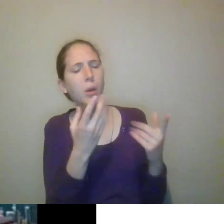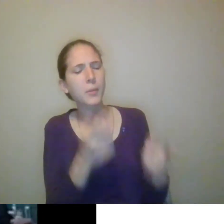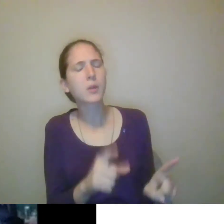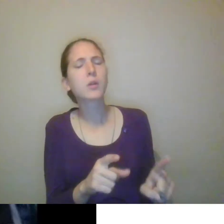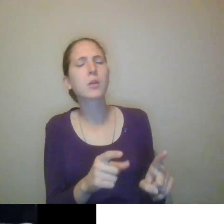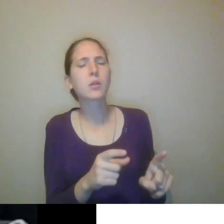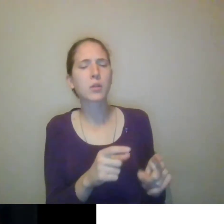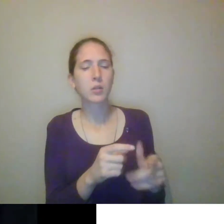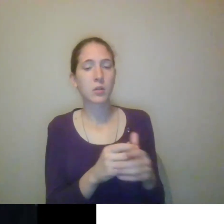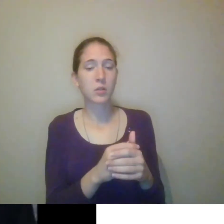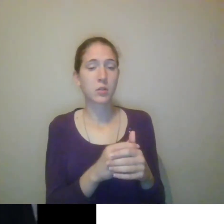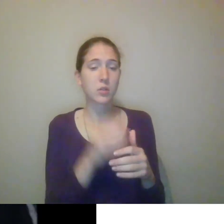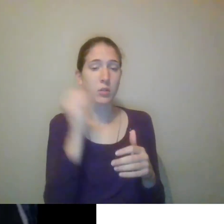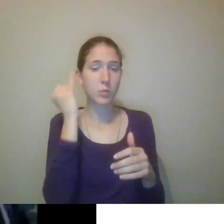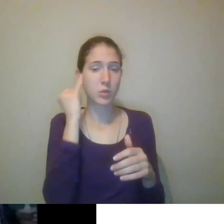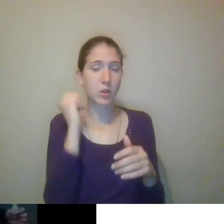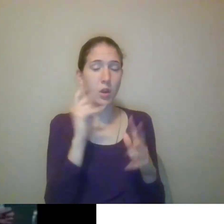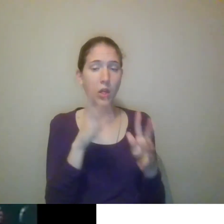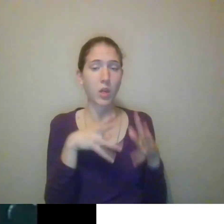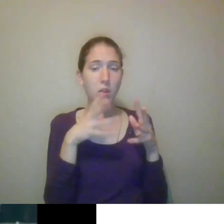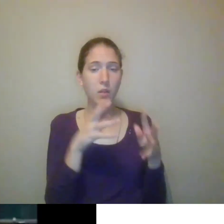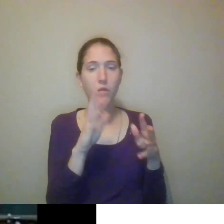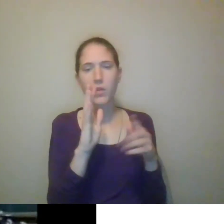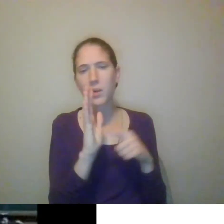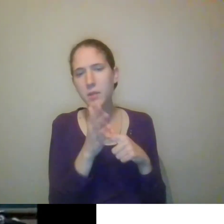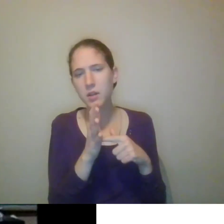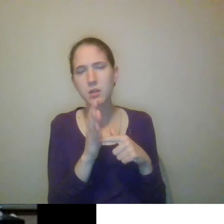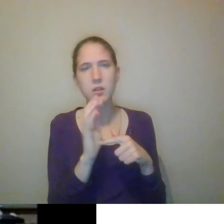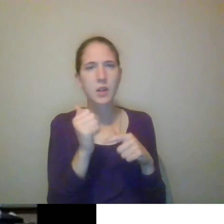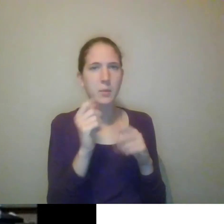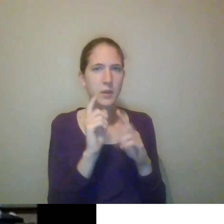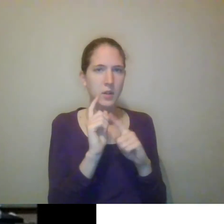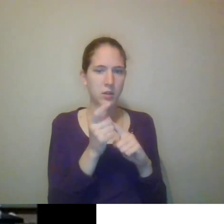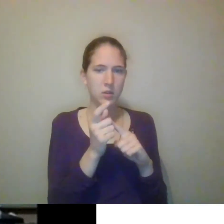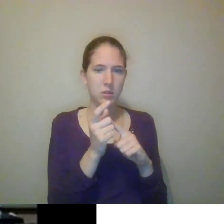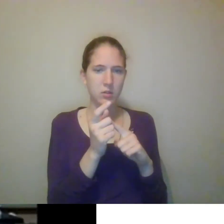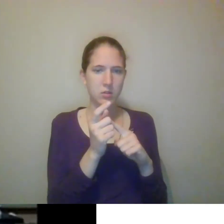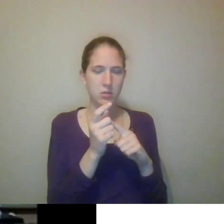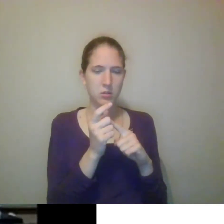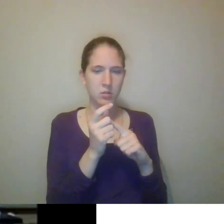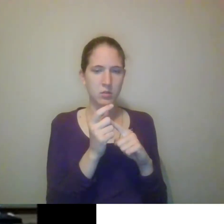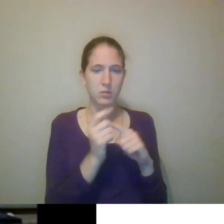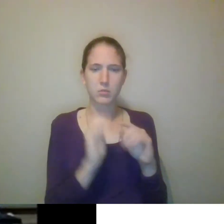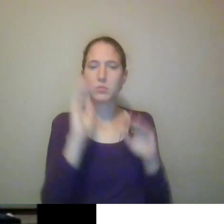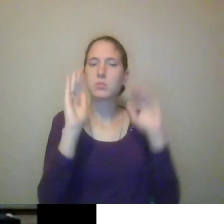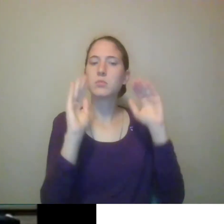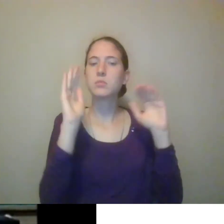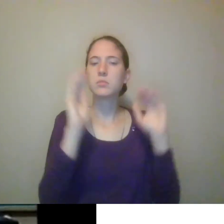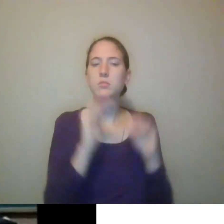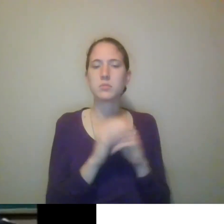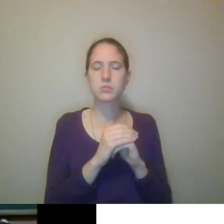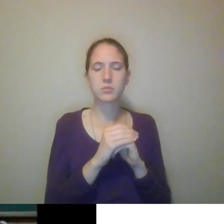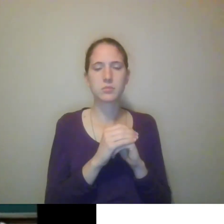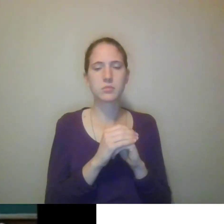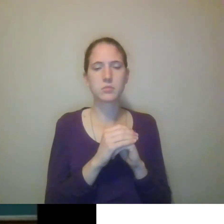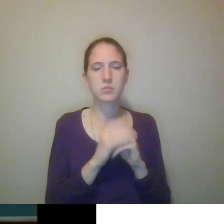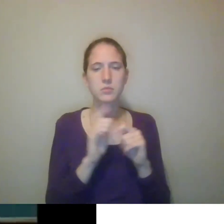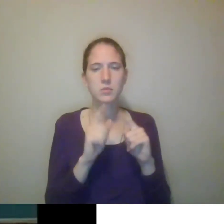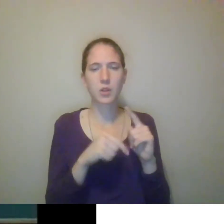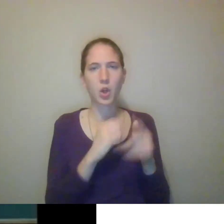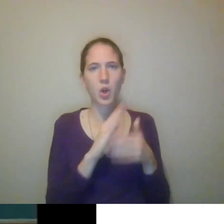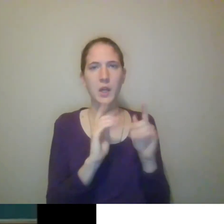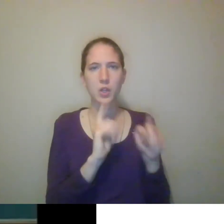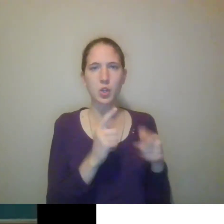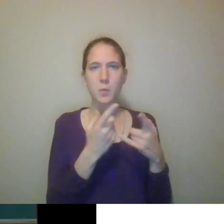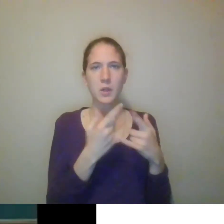right. What do you think would happen here if I left that for 5-10 minutes? What? I want to see hands. Come on, people. We can't have everybody on at